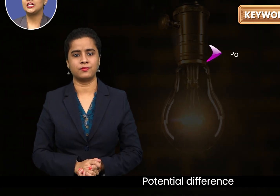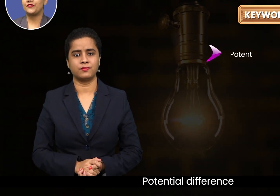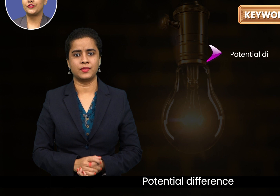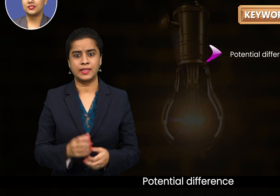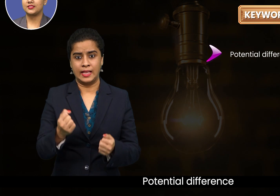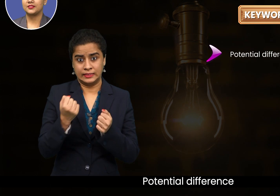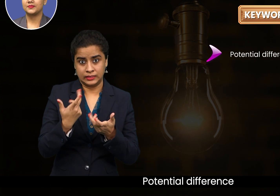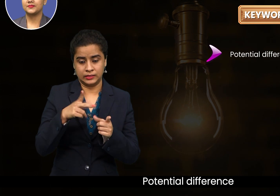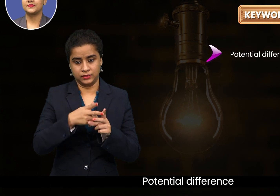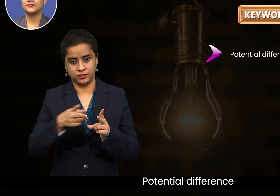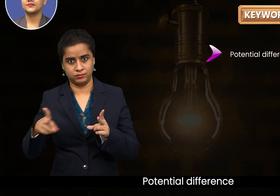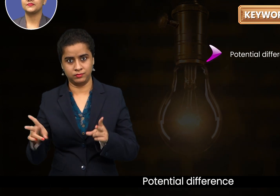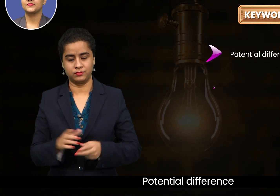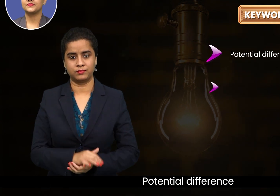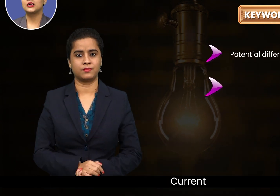potential difference,